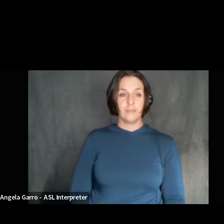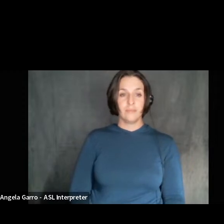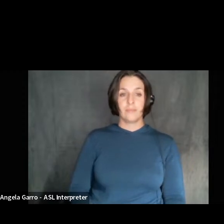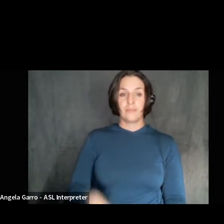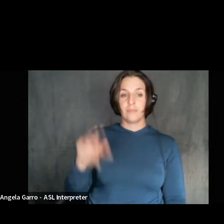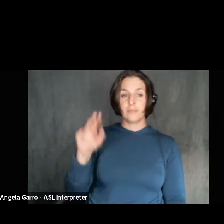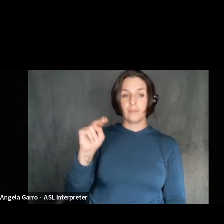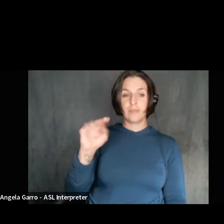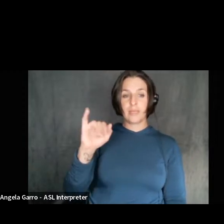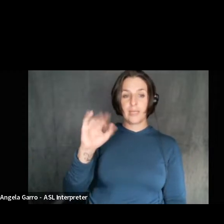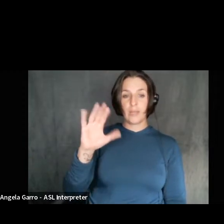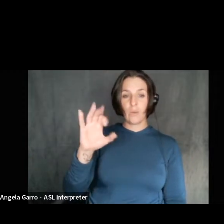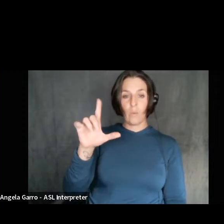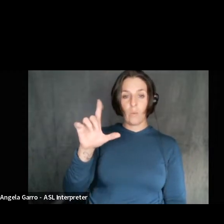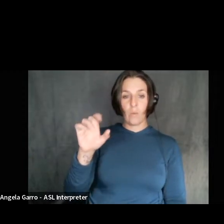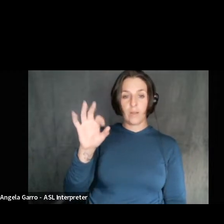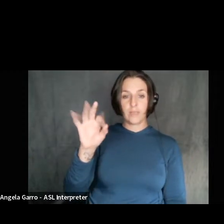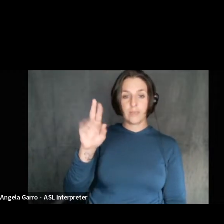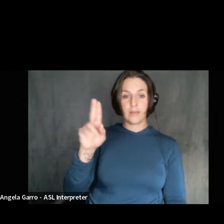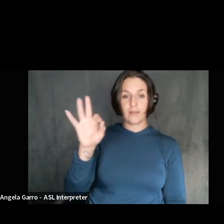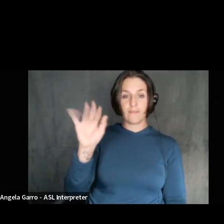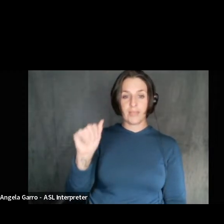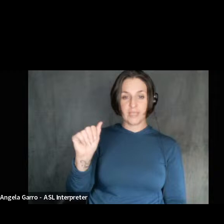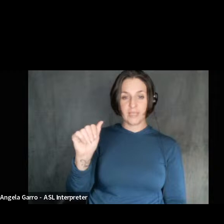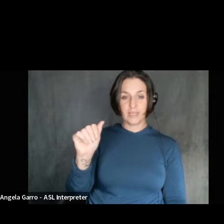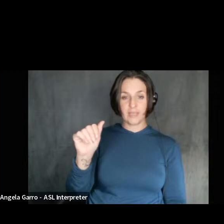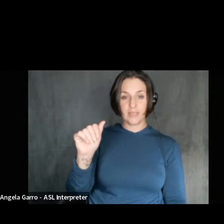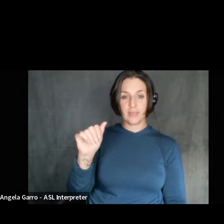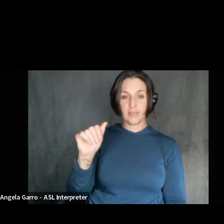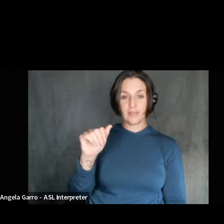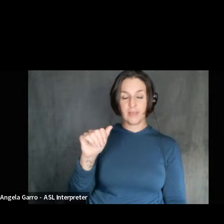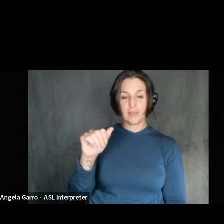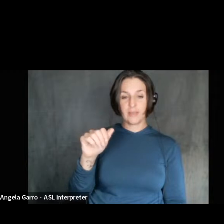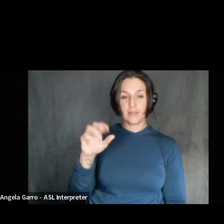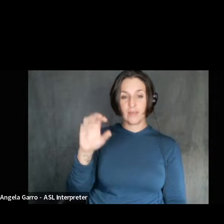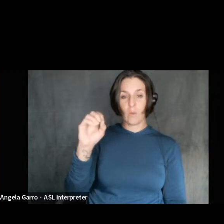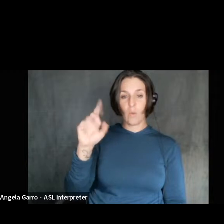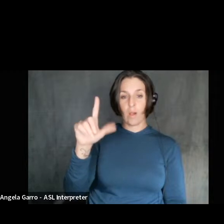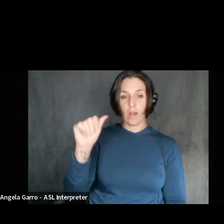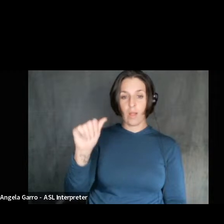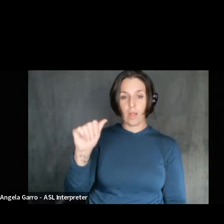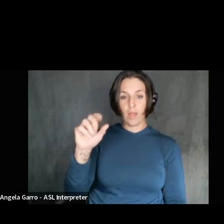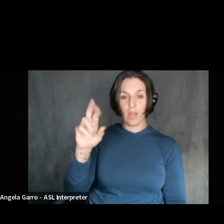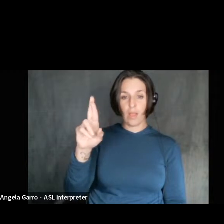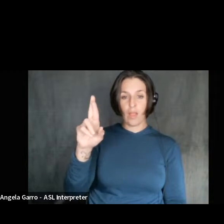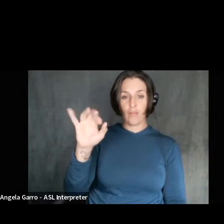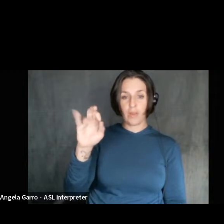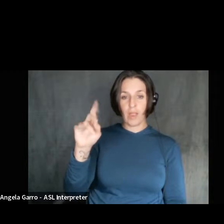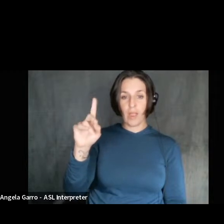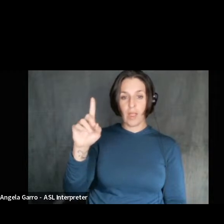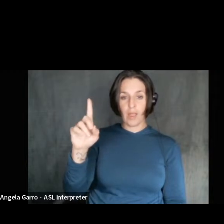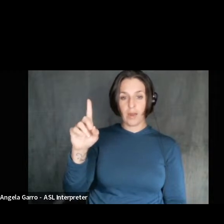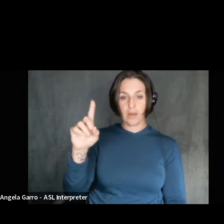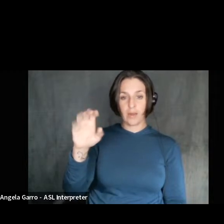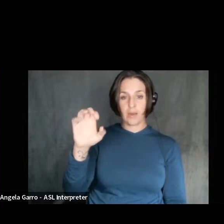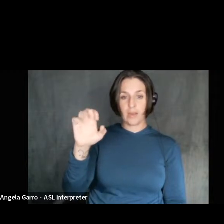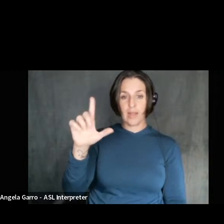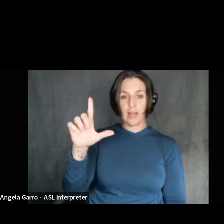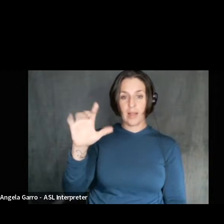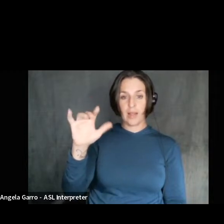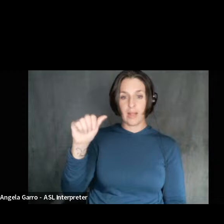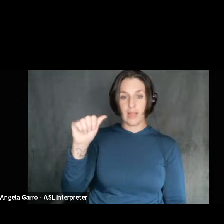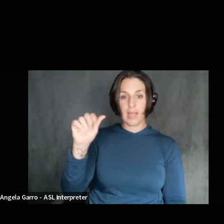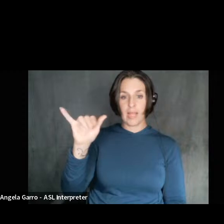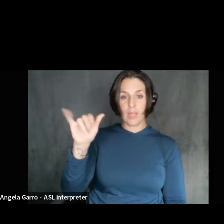Nicole Duffy, Ola Riyad El Ayubi, Juan Escobar Brizuela,